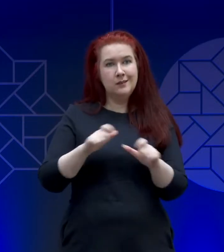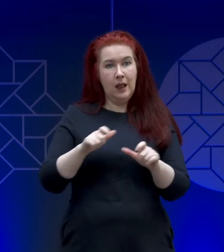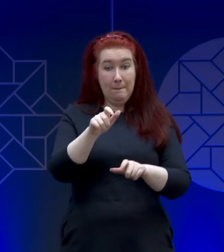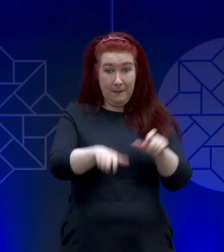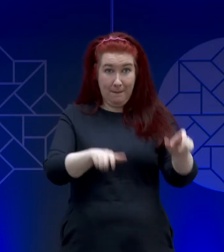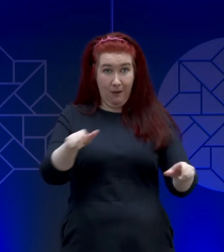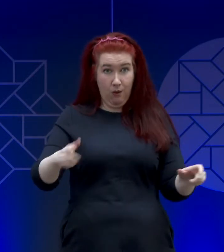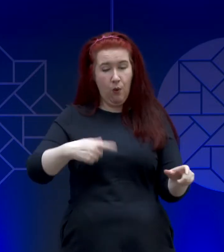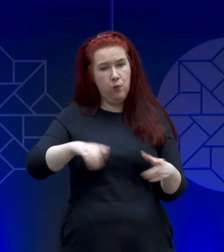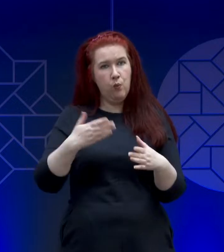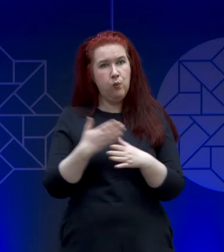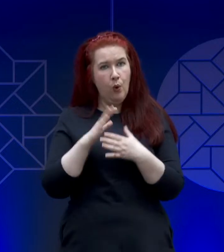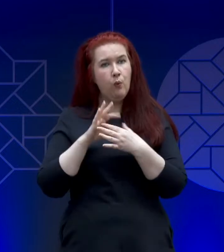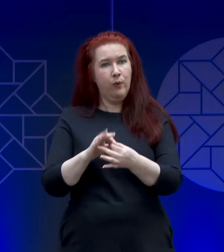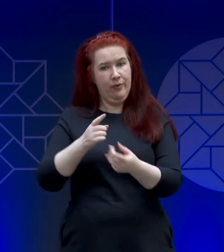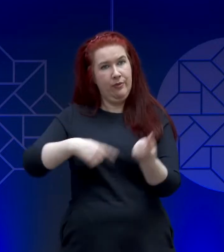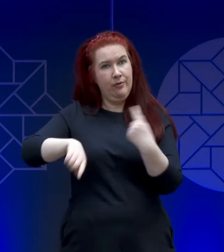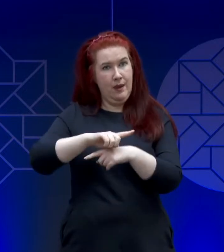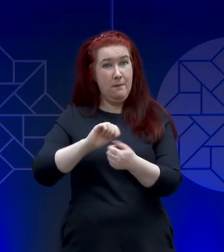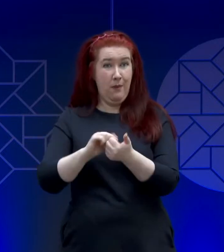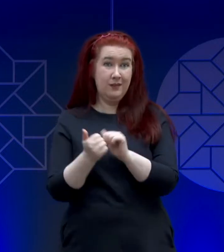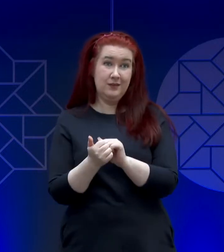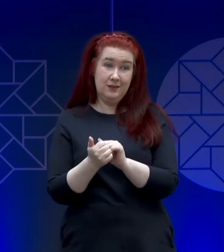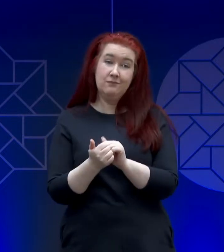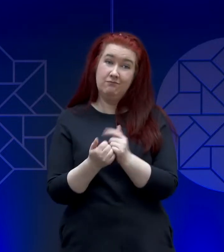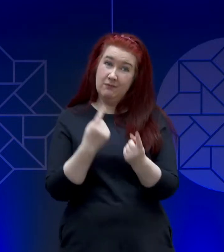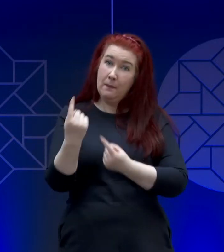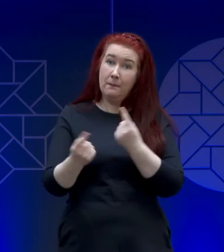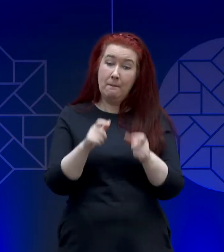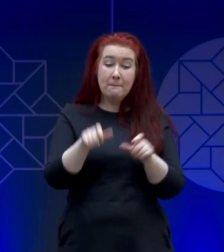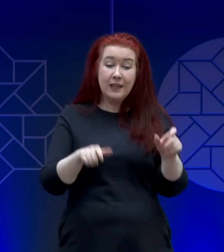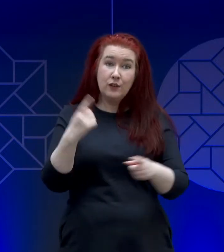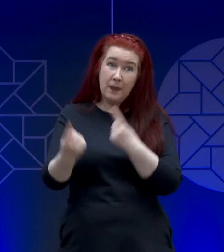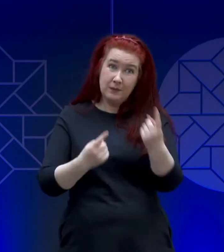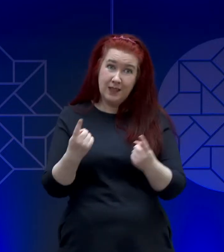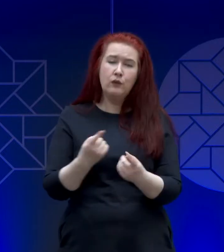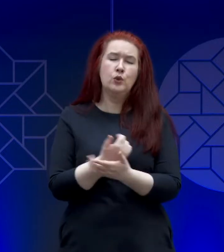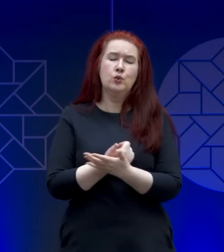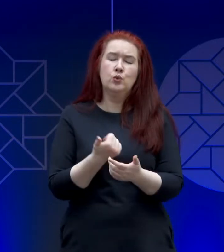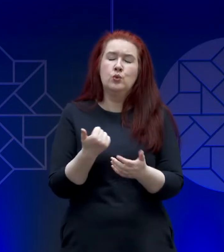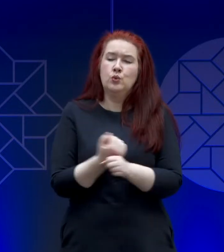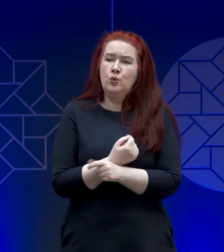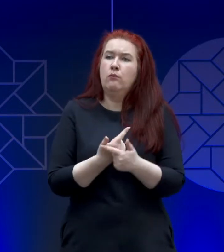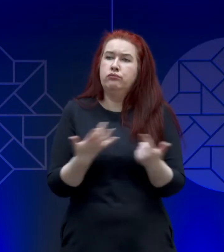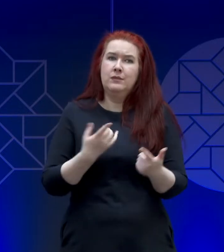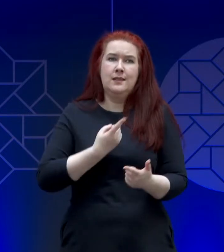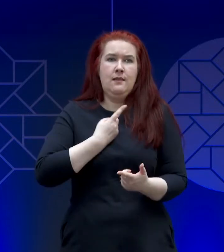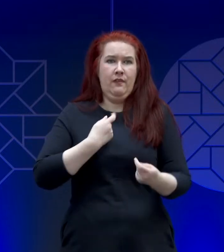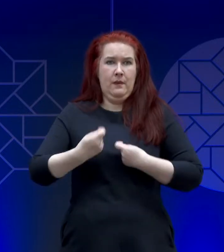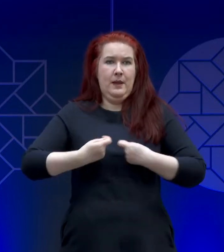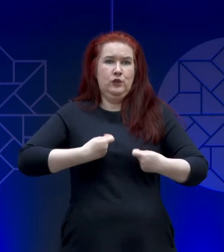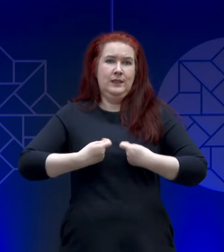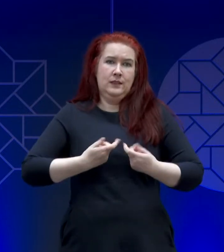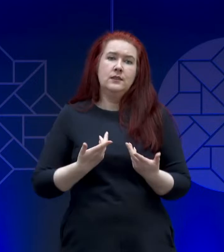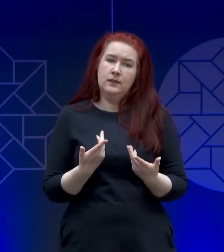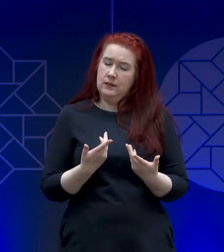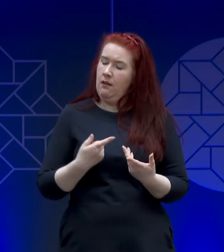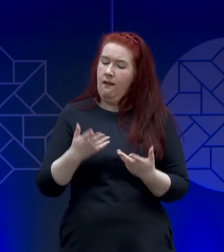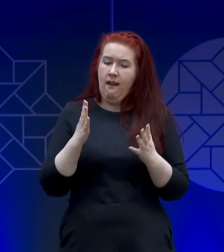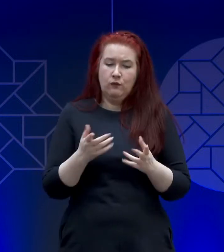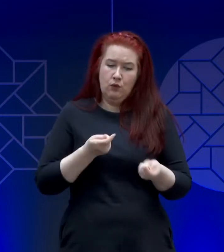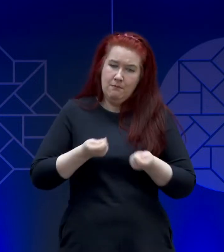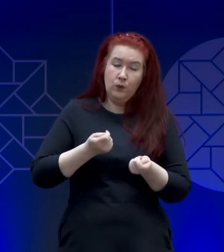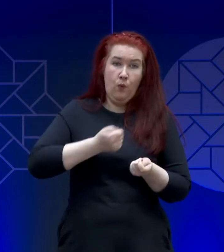as partners, I think, they do a huge amount of that self-management that you've described, having to manage their